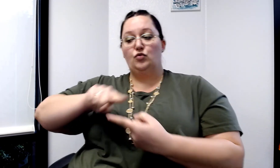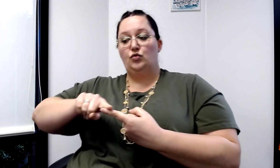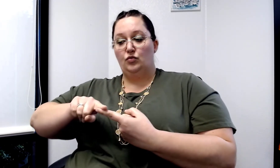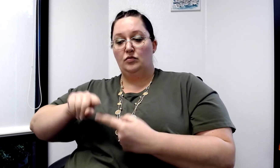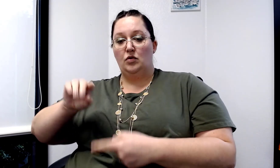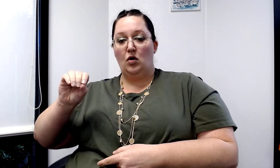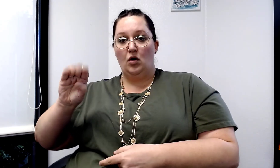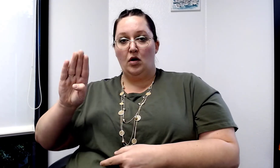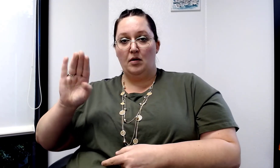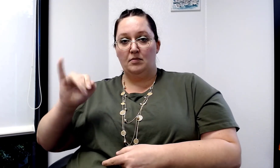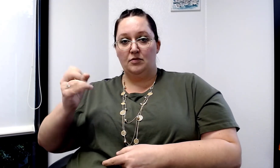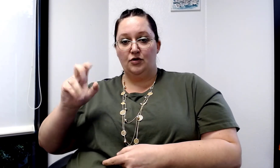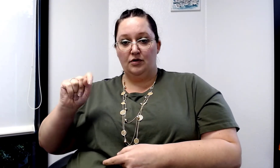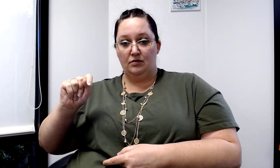verb, to the object.